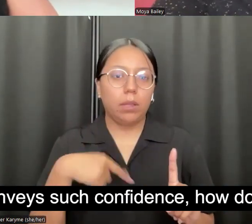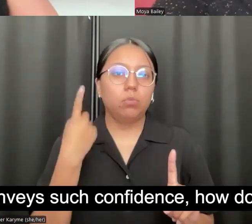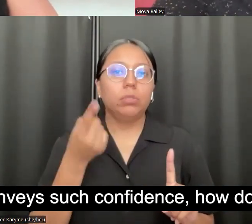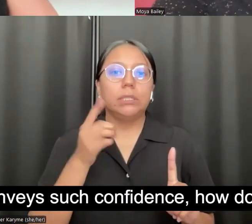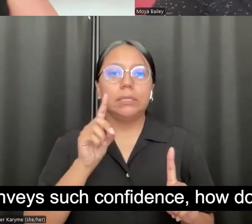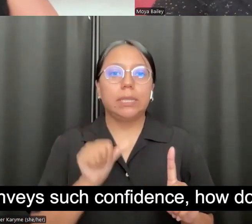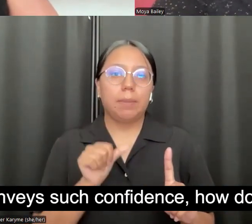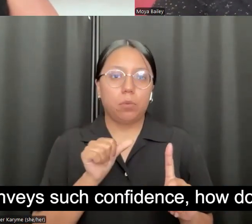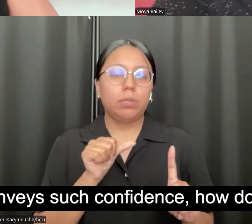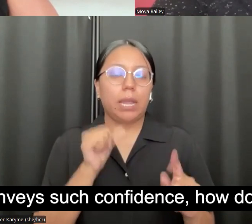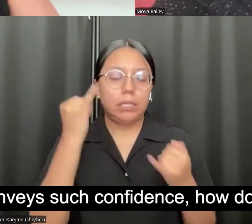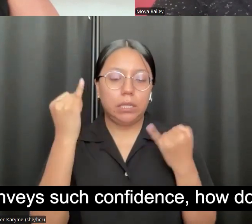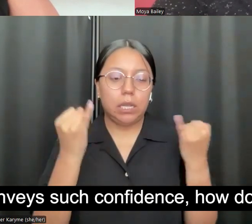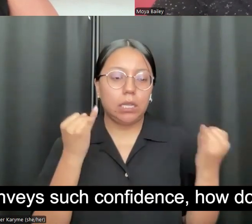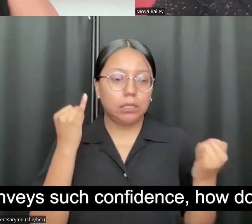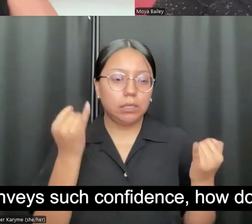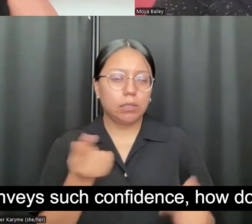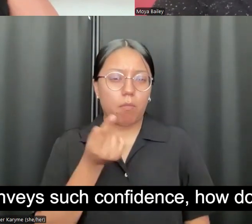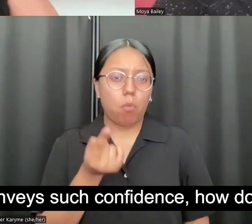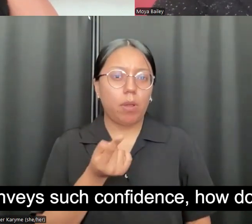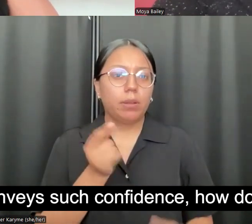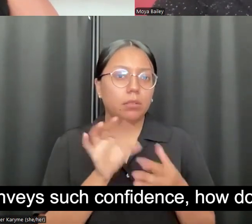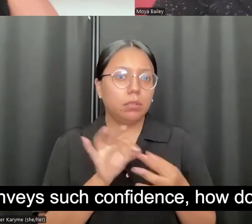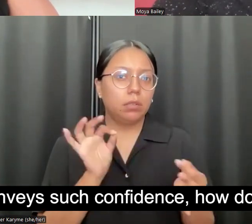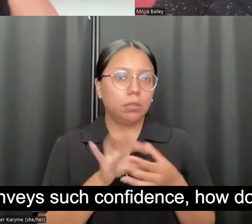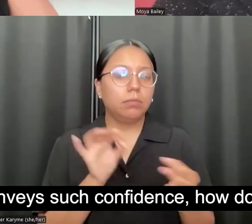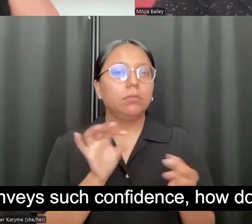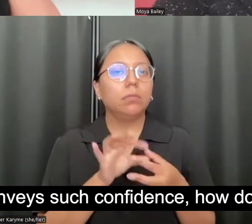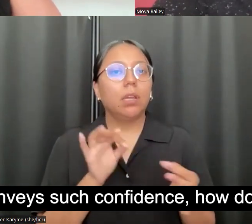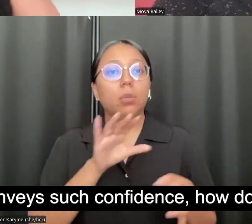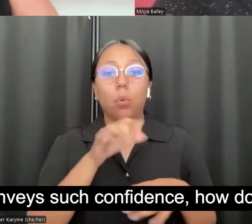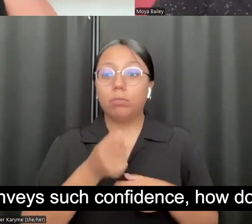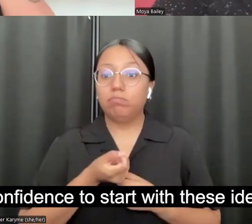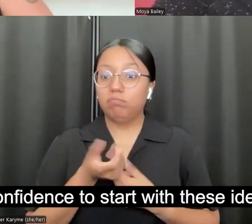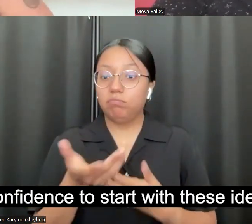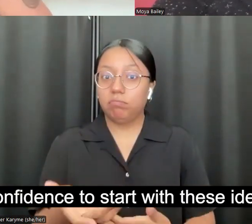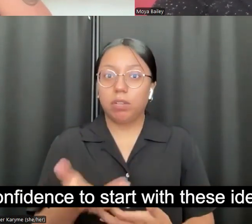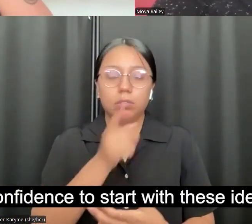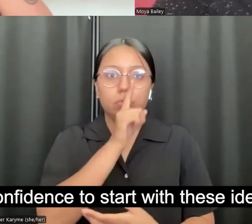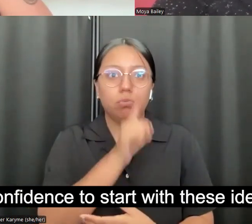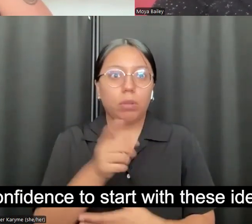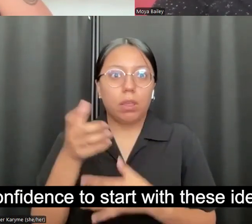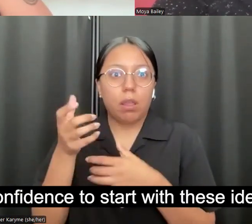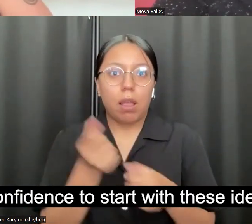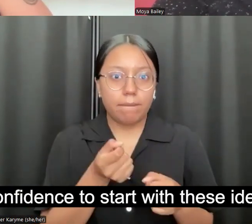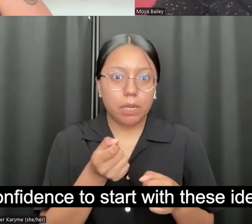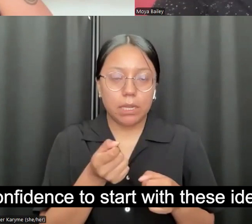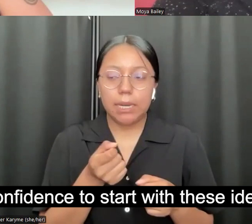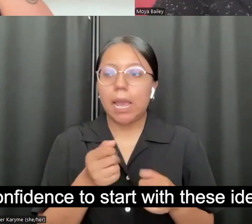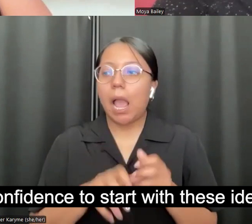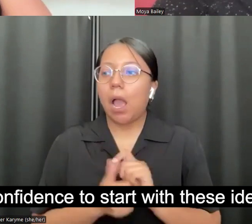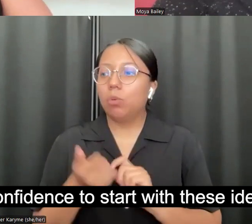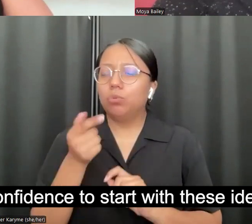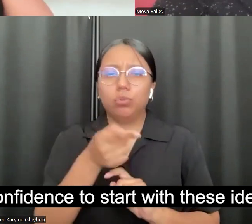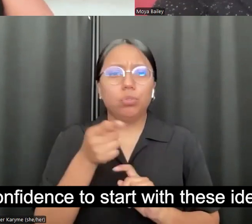someone says that you delivery conveys such confidence. Ah, How do you get your confidence